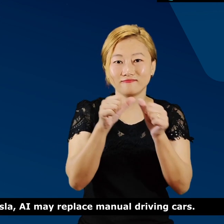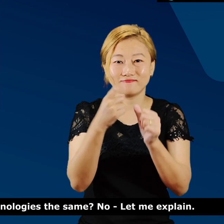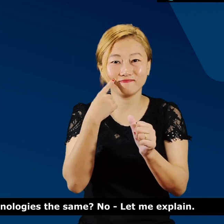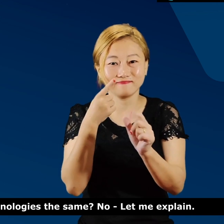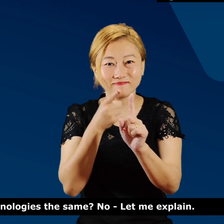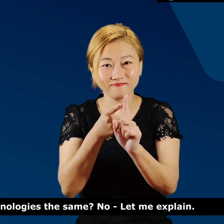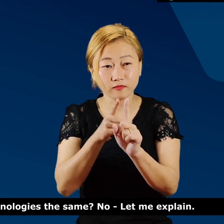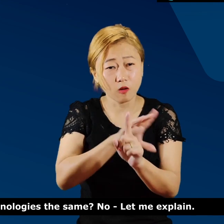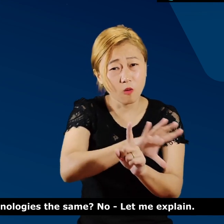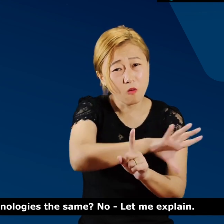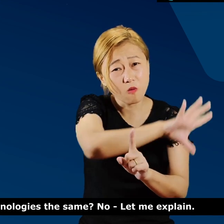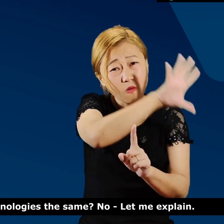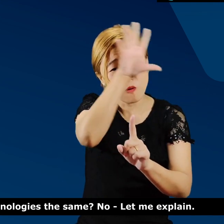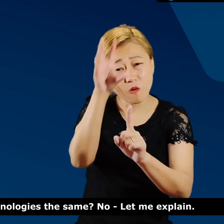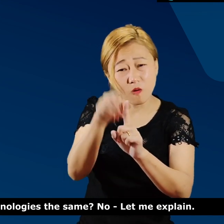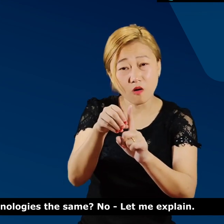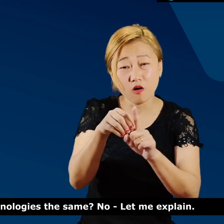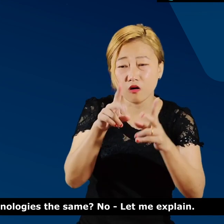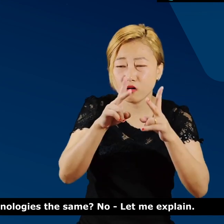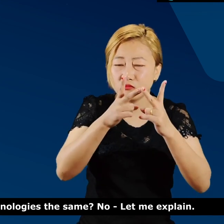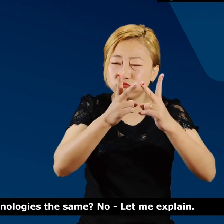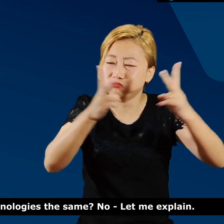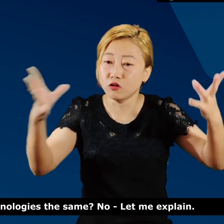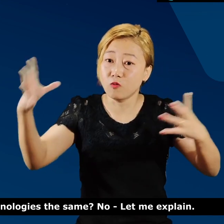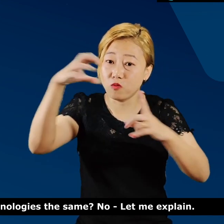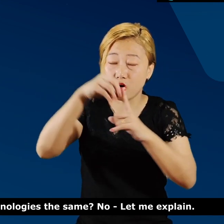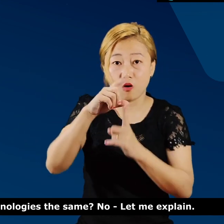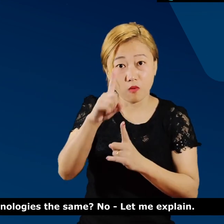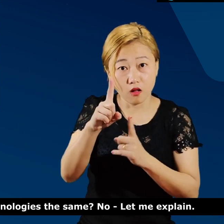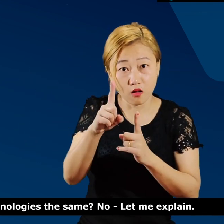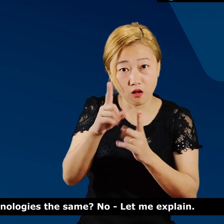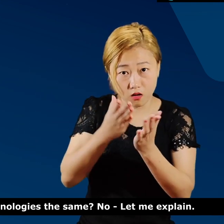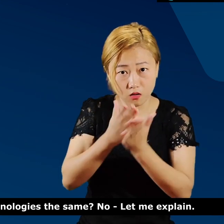Are all AI technologies the same? No, let me explain